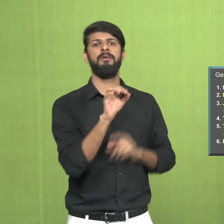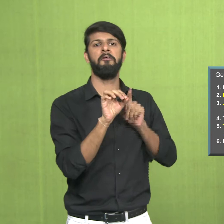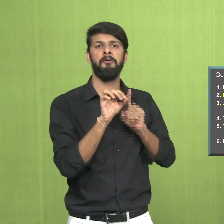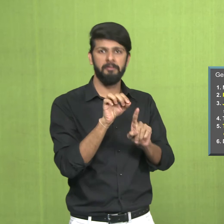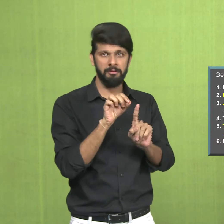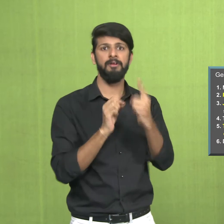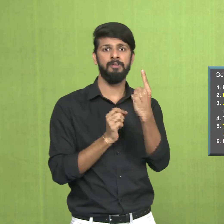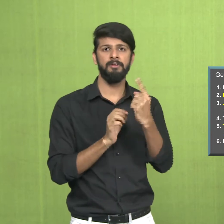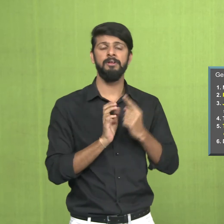artifacts of IVC.